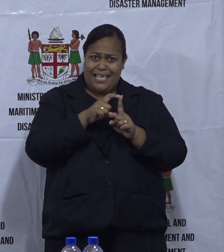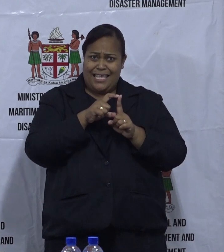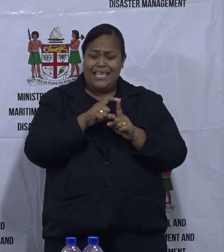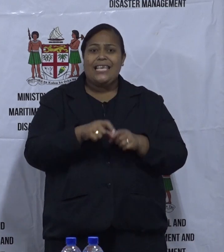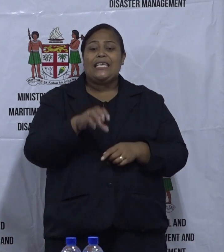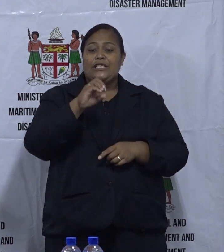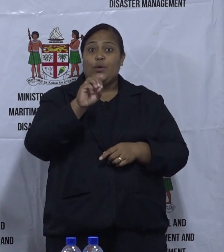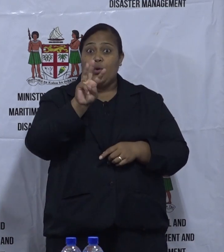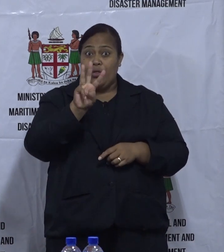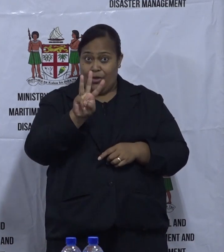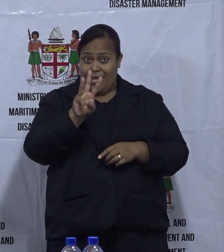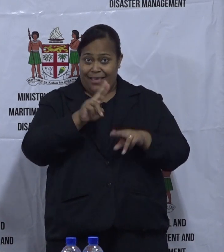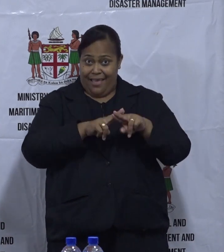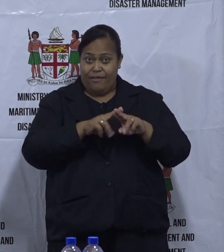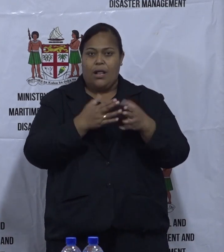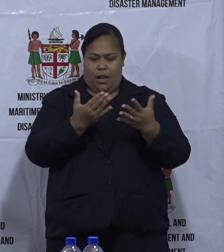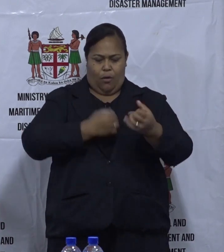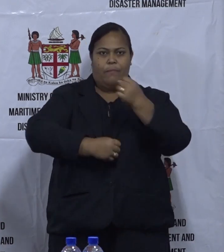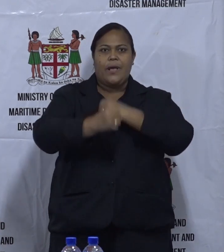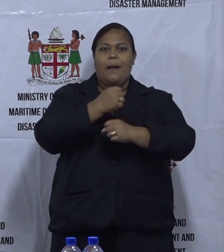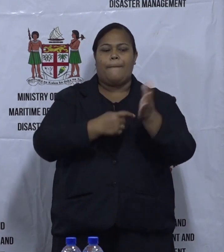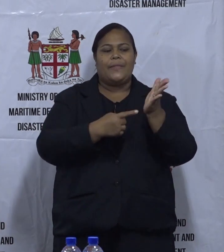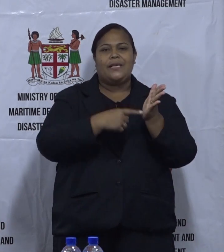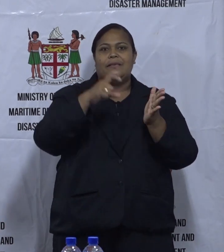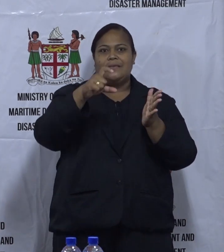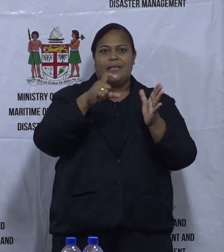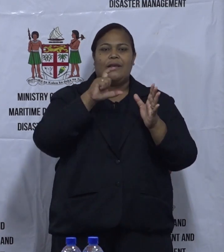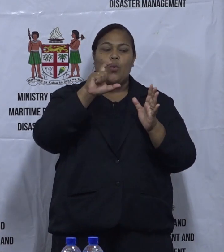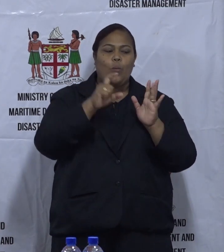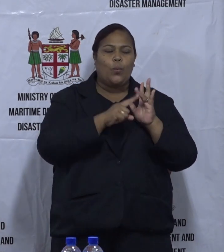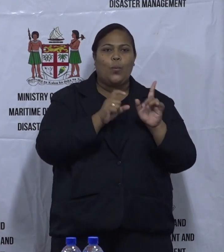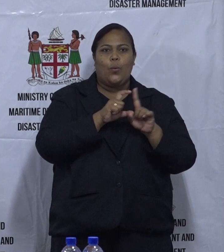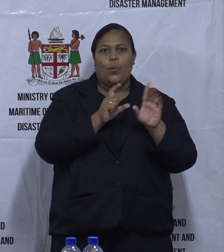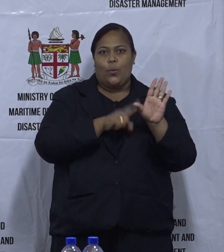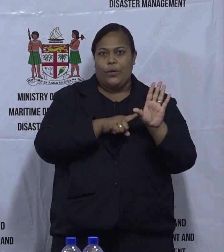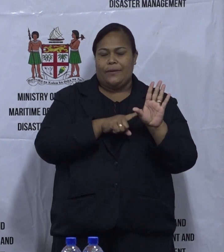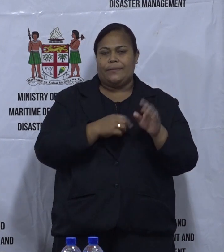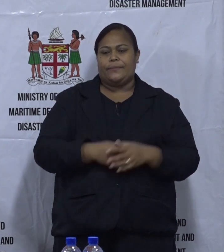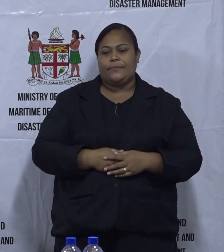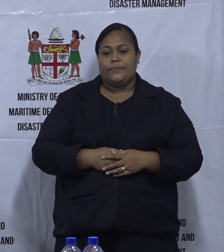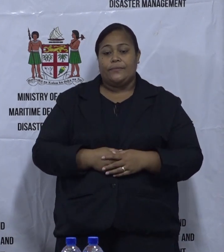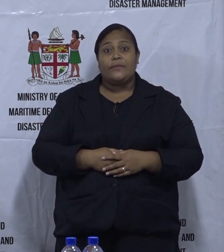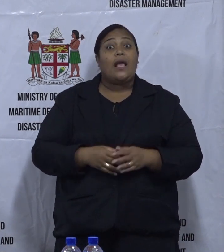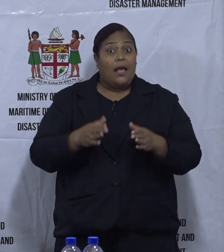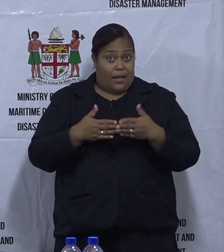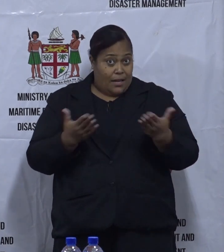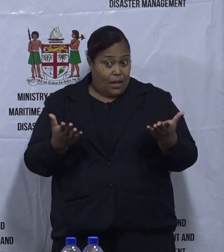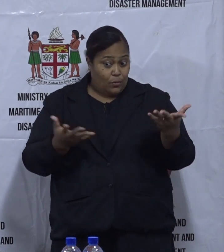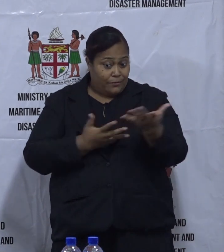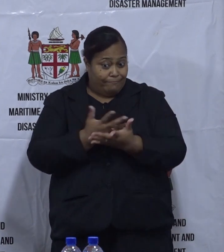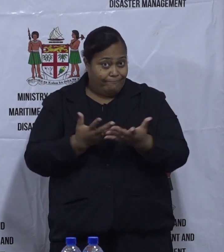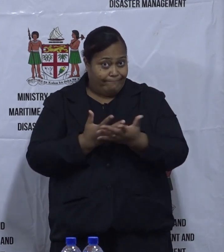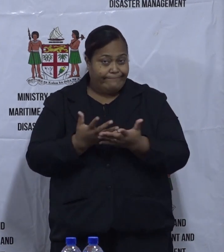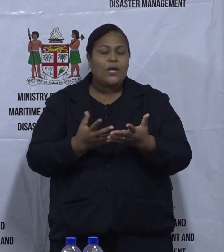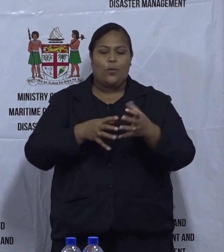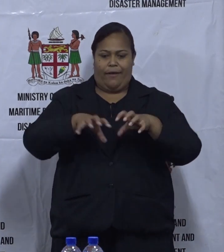has been upgraded to Tropical Cyclone Kodi. And of course with that we have activities